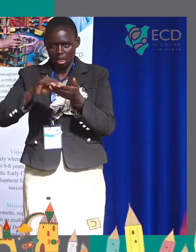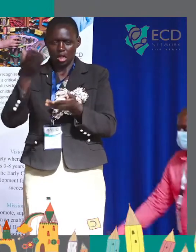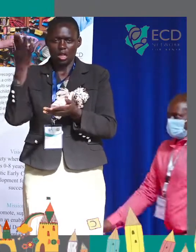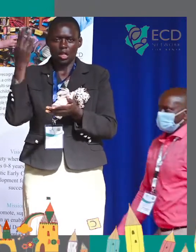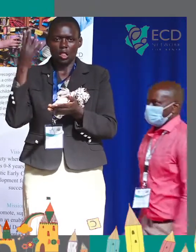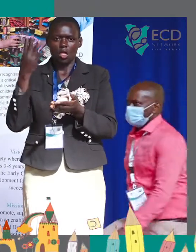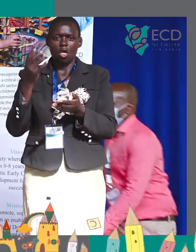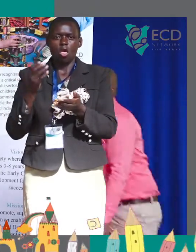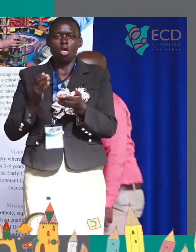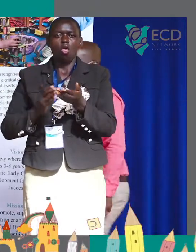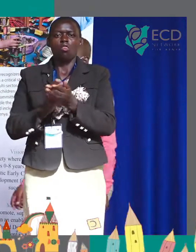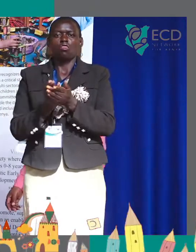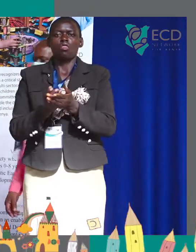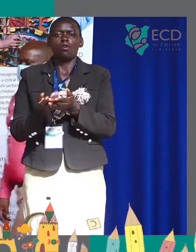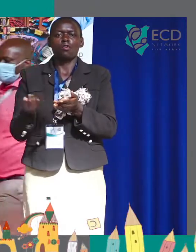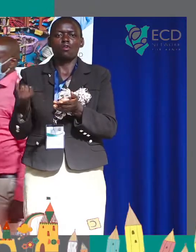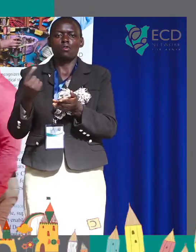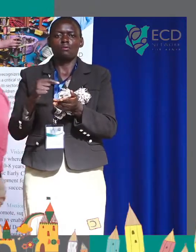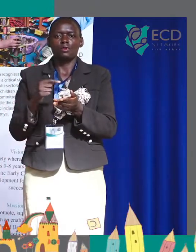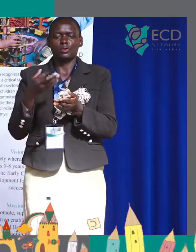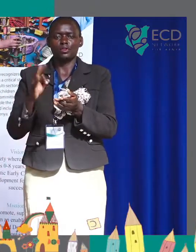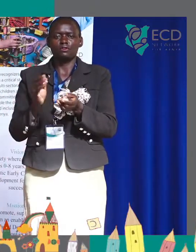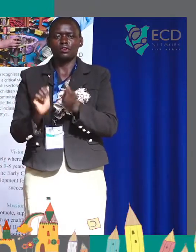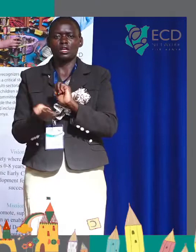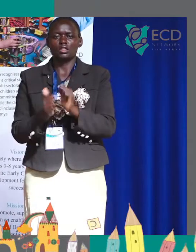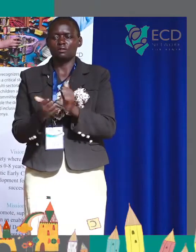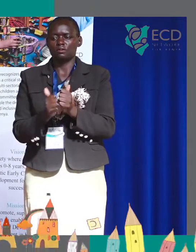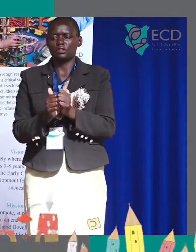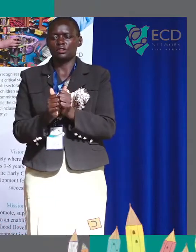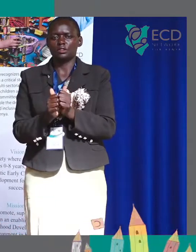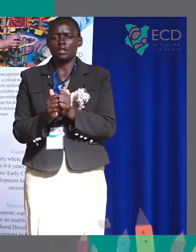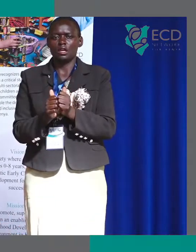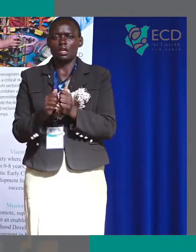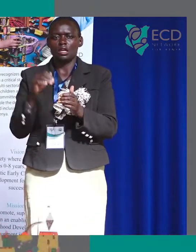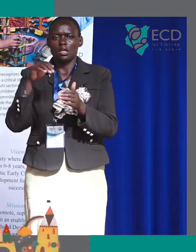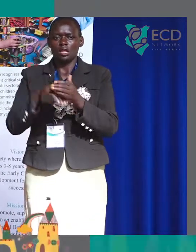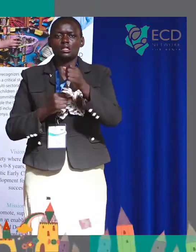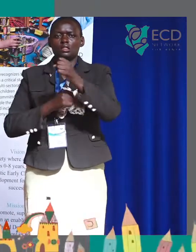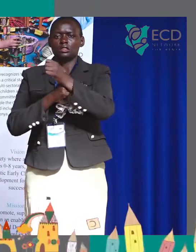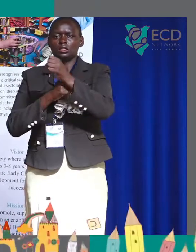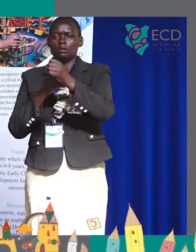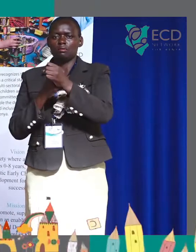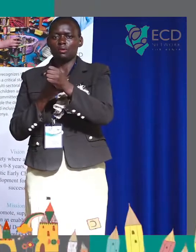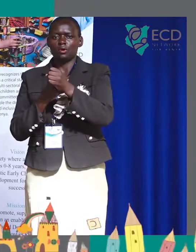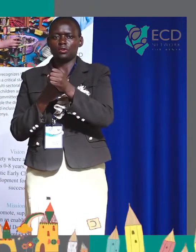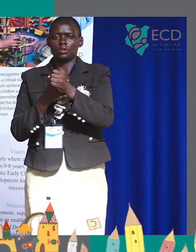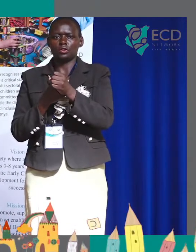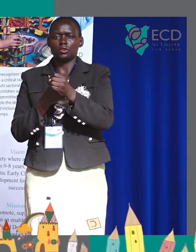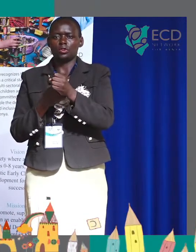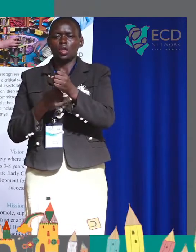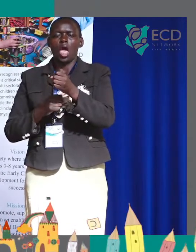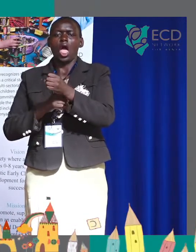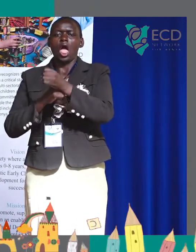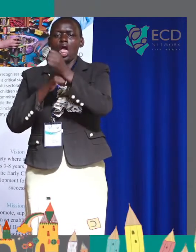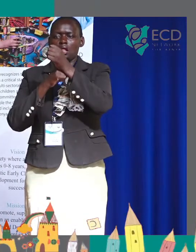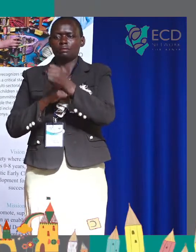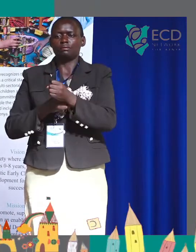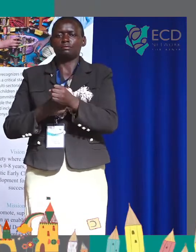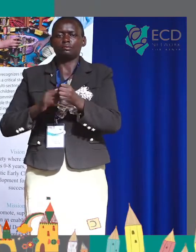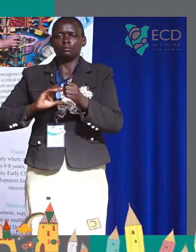through implementation of activities in support to mitigate teenage pregnancy.